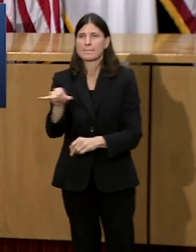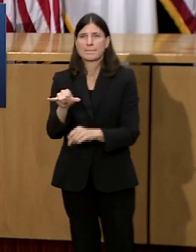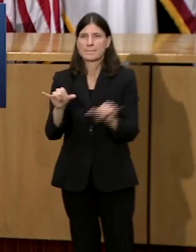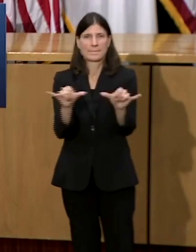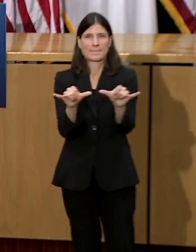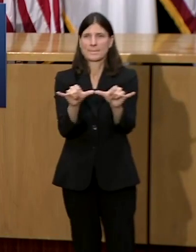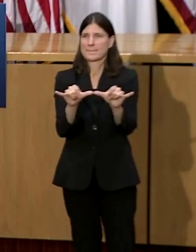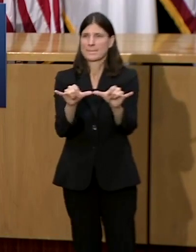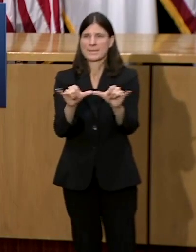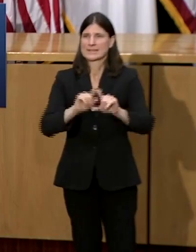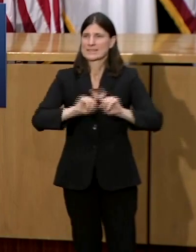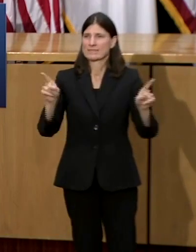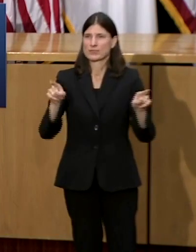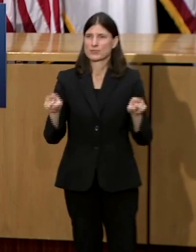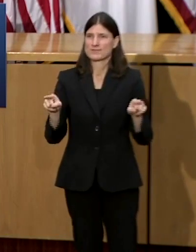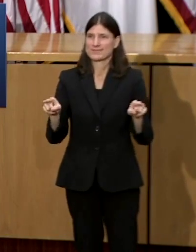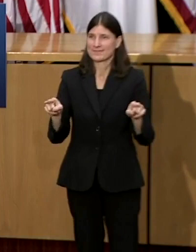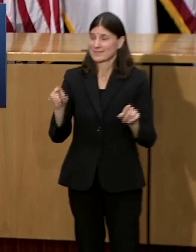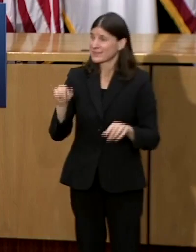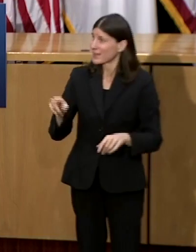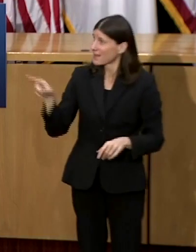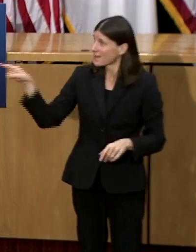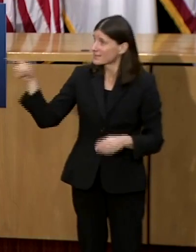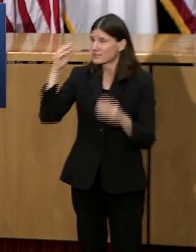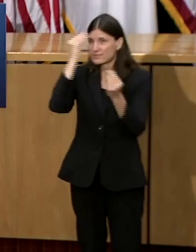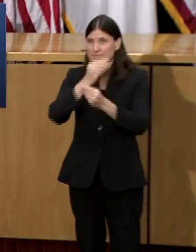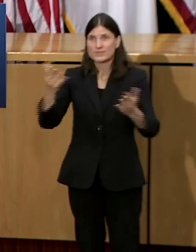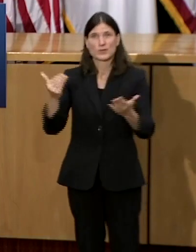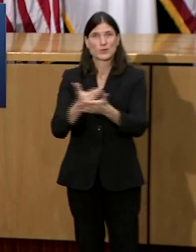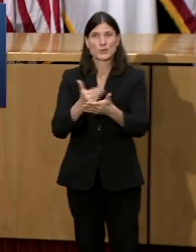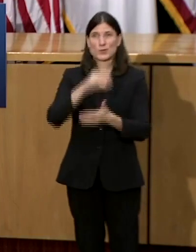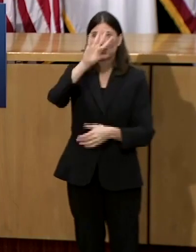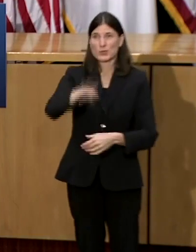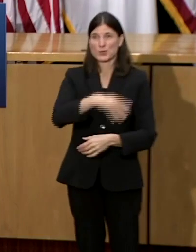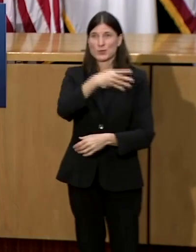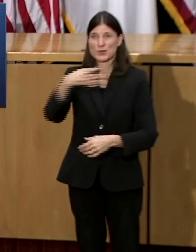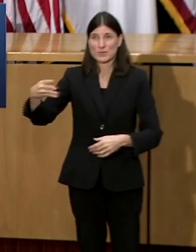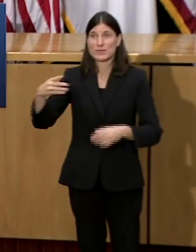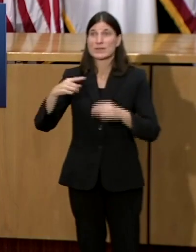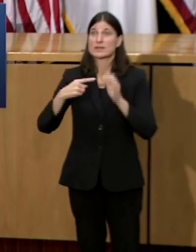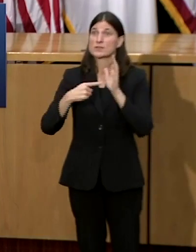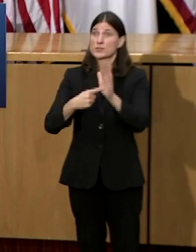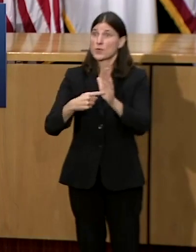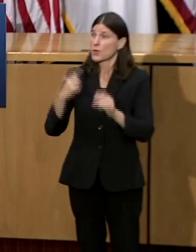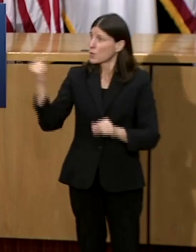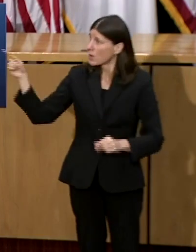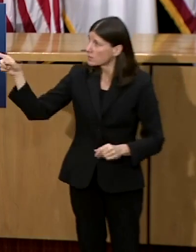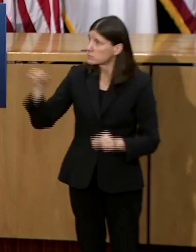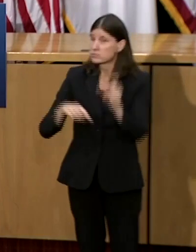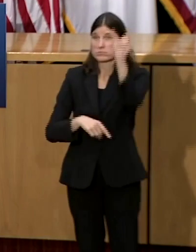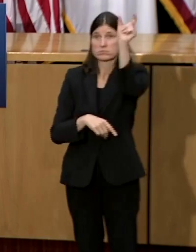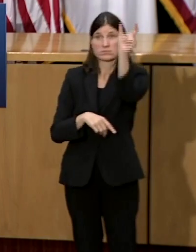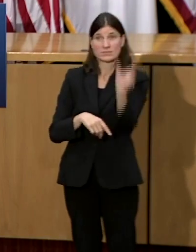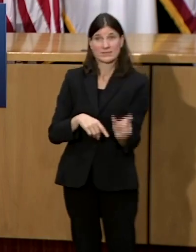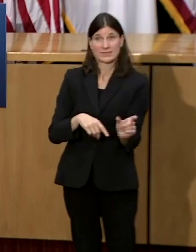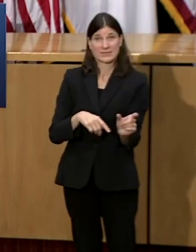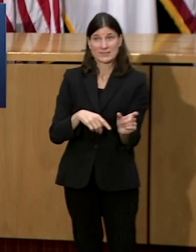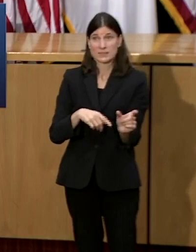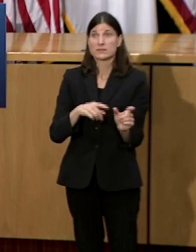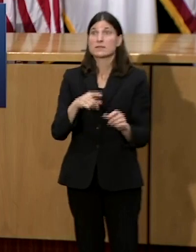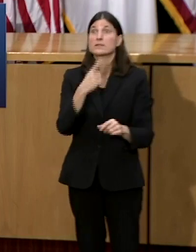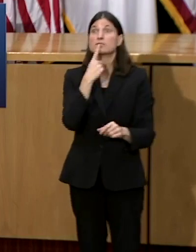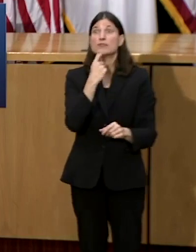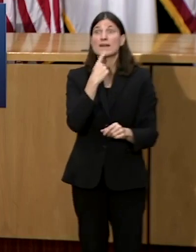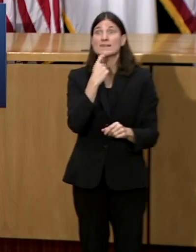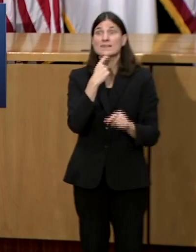color-coded designations are, that will be reported later today, 16 red, 91 yellow, 79